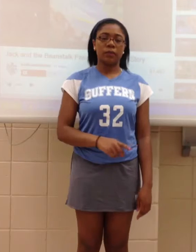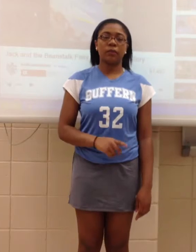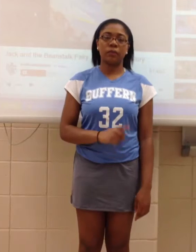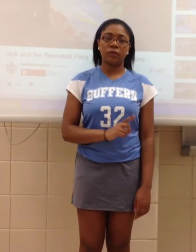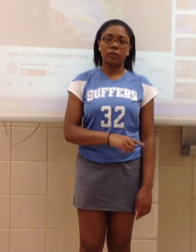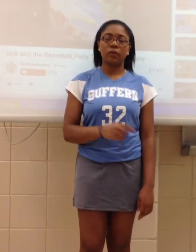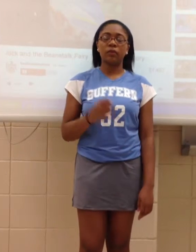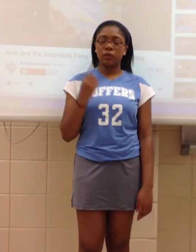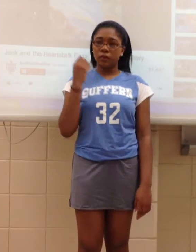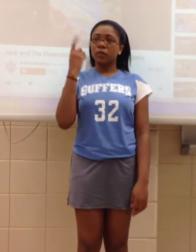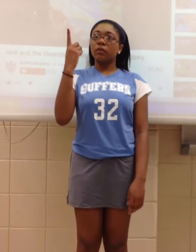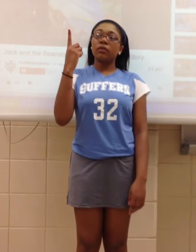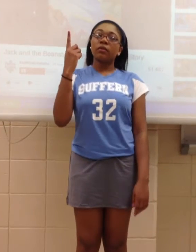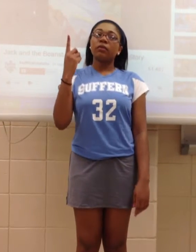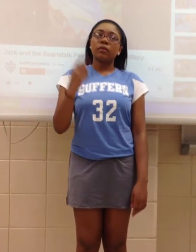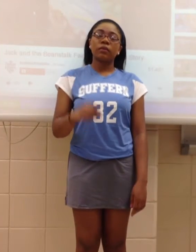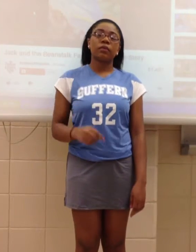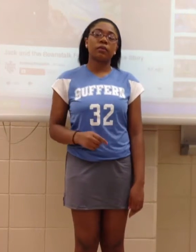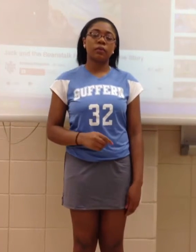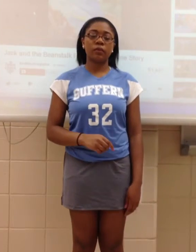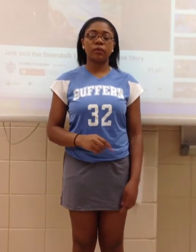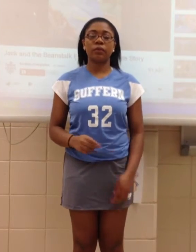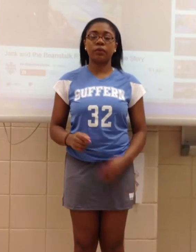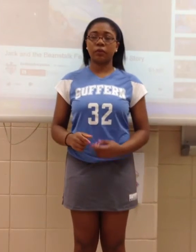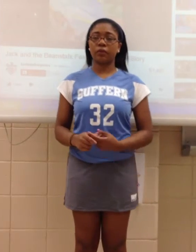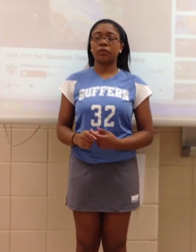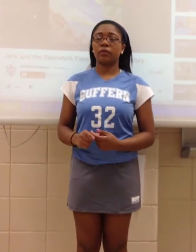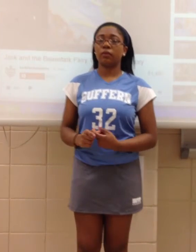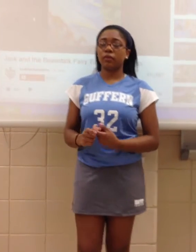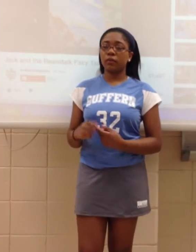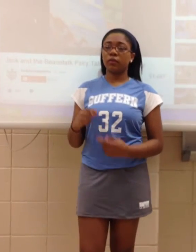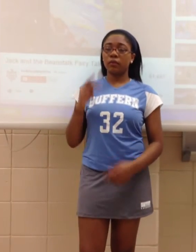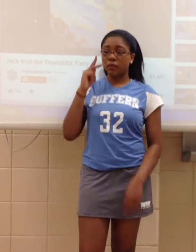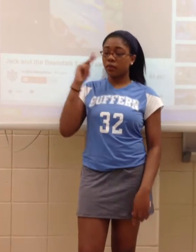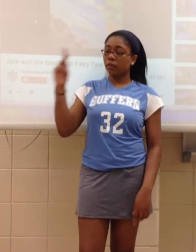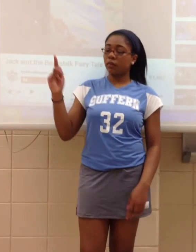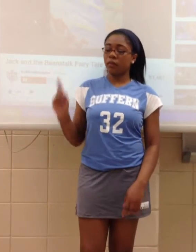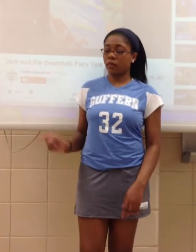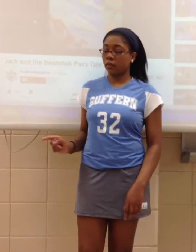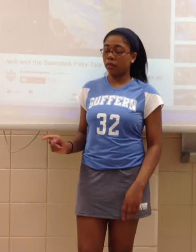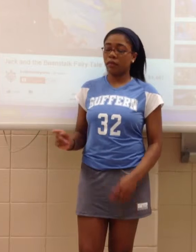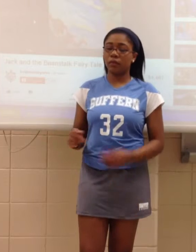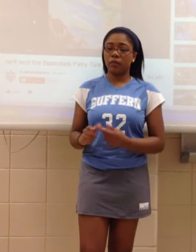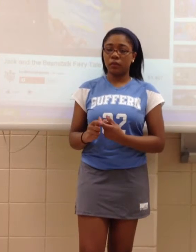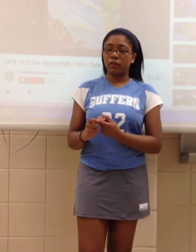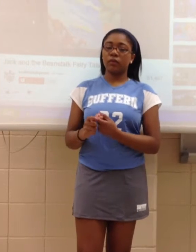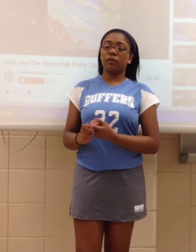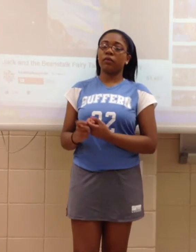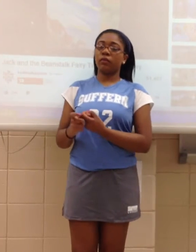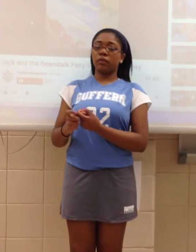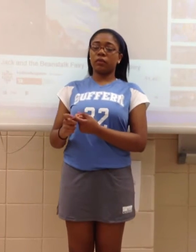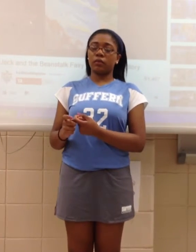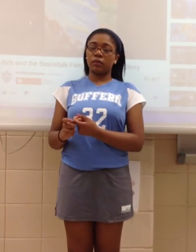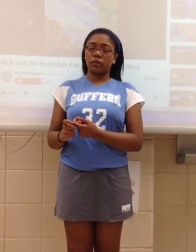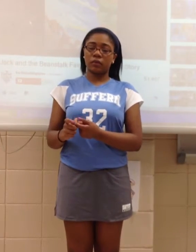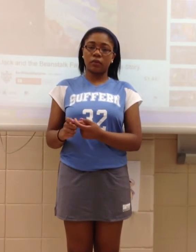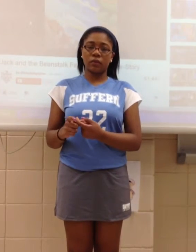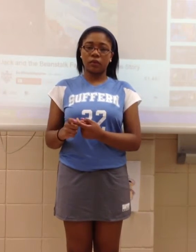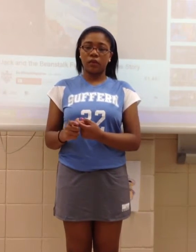This woke the sleeping giant. When he realized that his prized harp was being stolen, the giant leapt up with a mighty roar of rage and grabbed